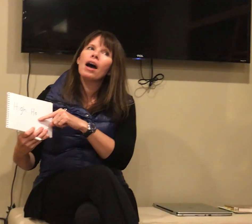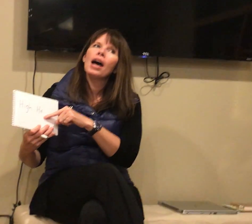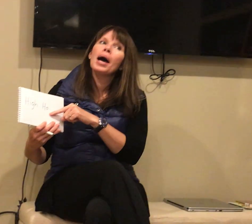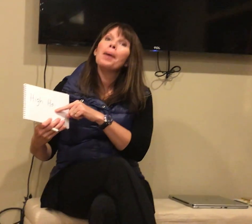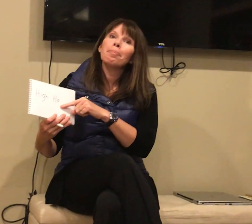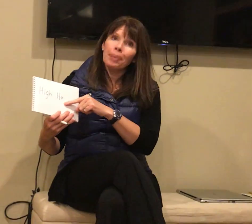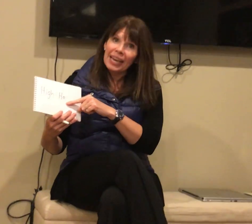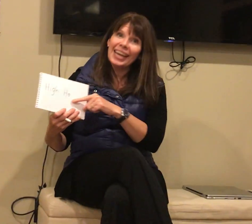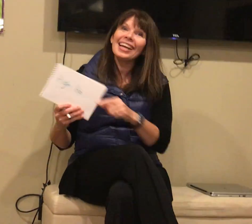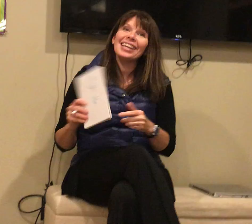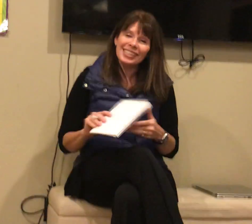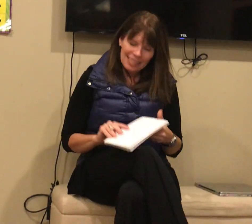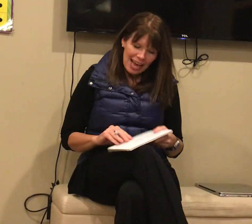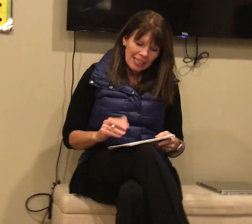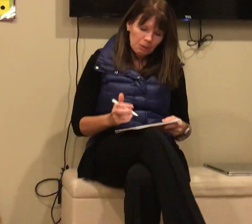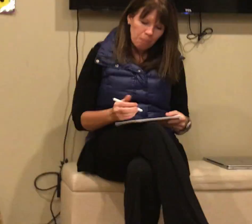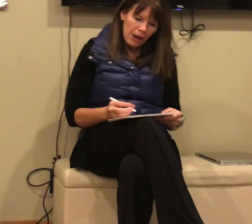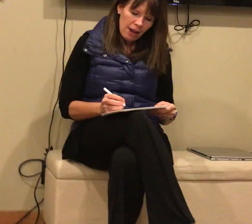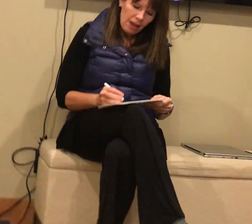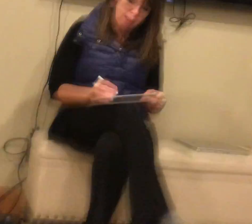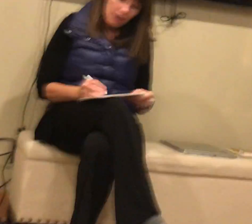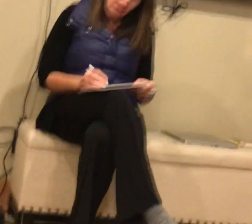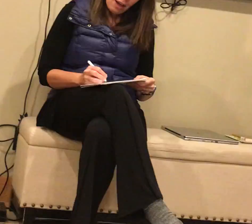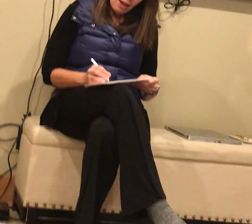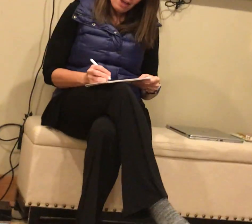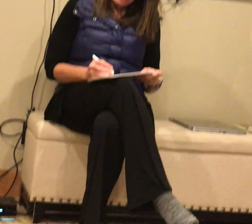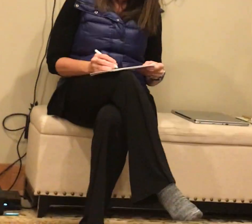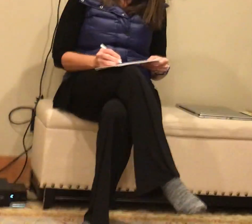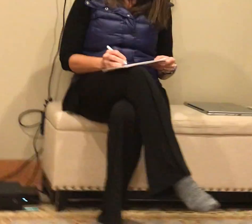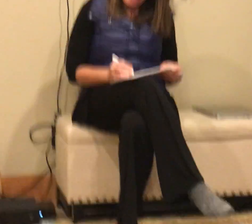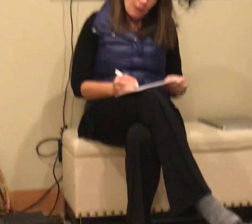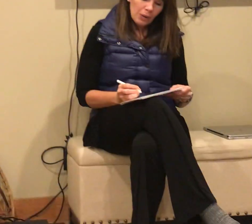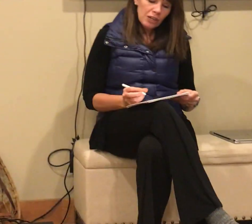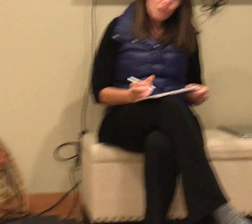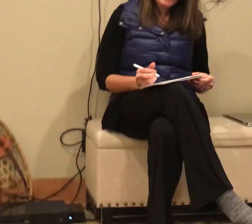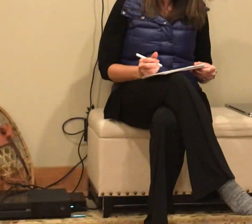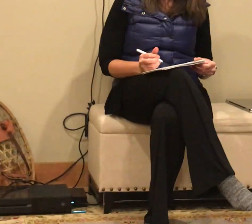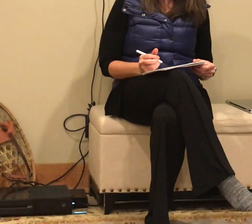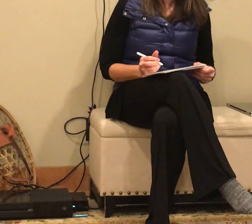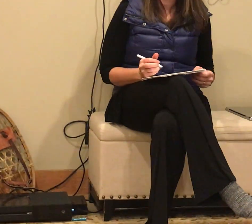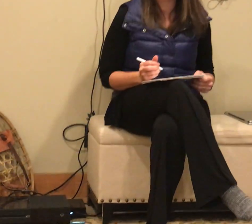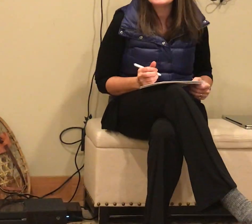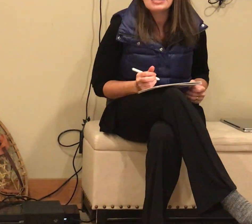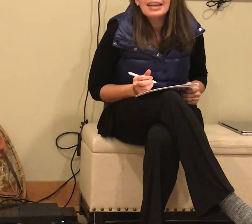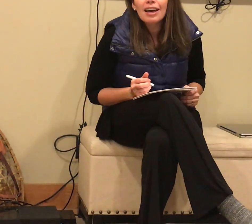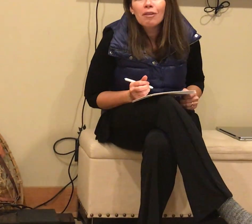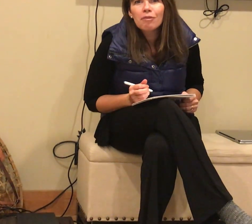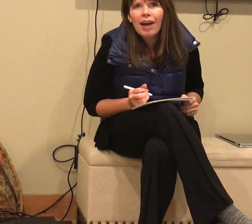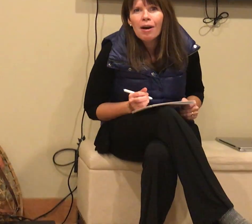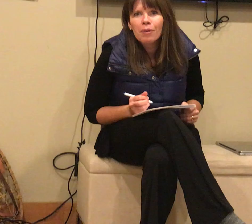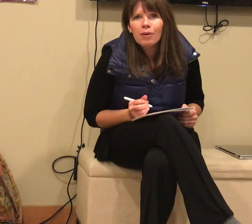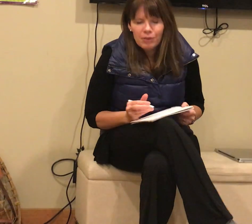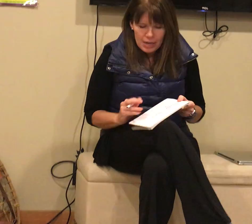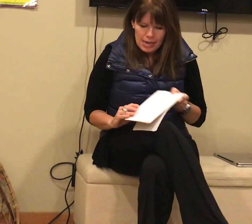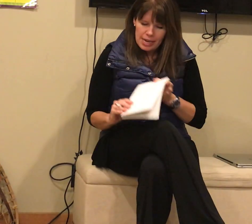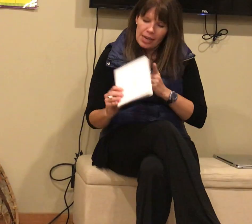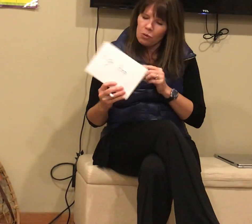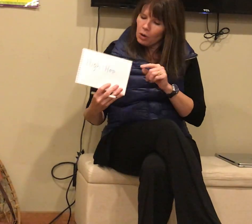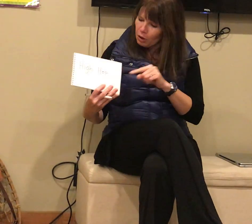P. P says P. And we know that we need a vowel. In order for